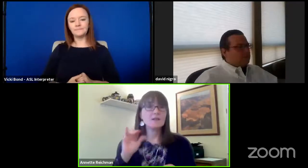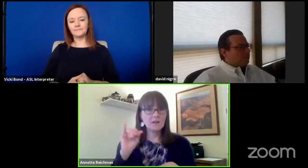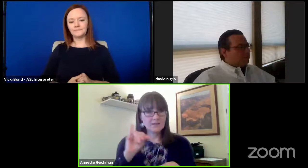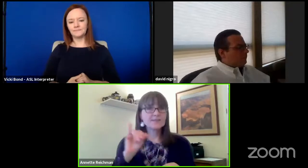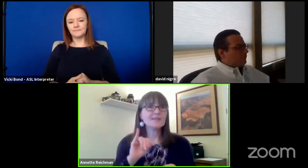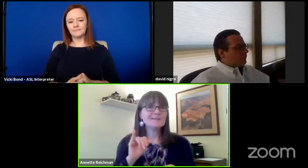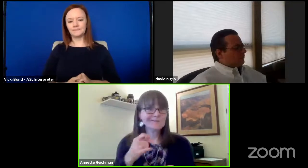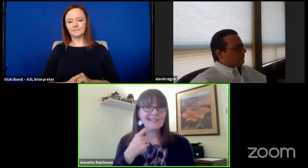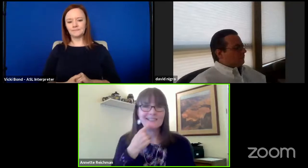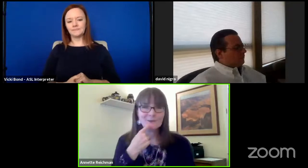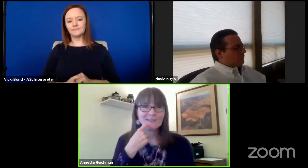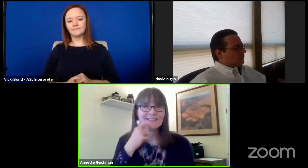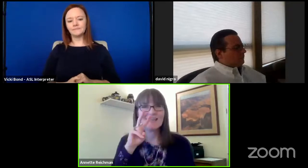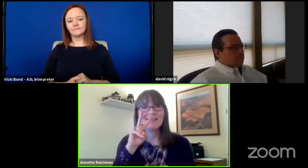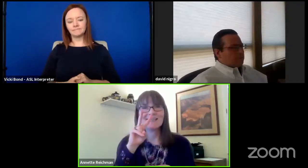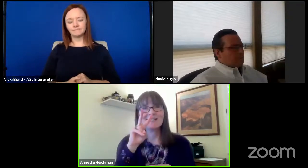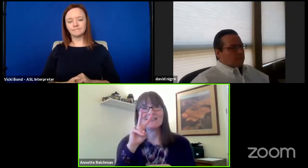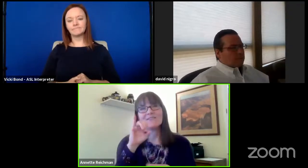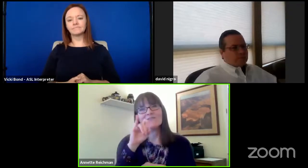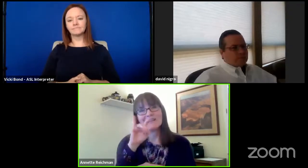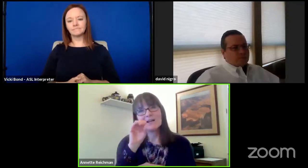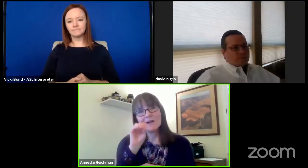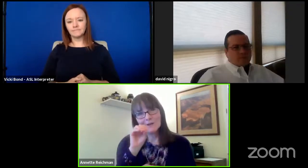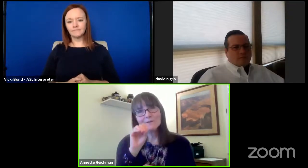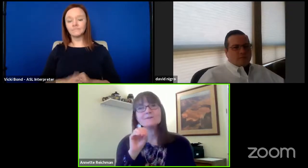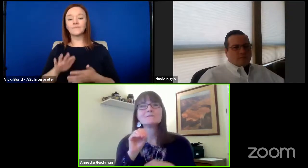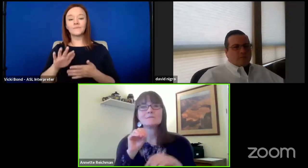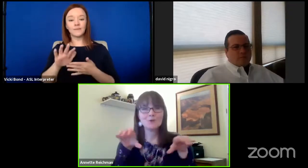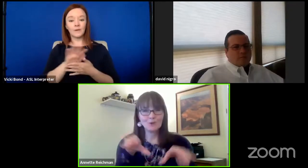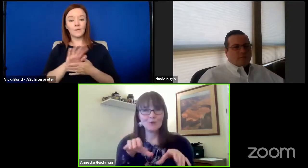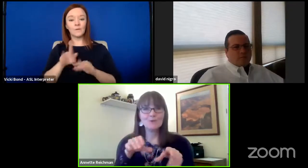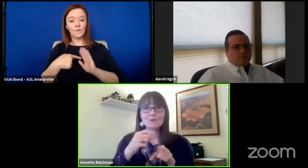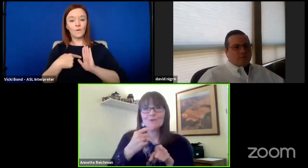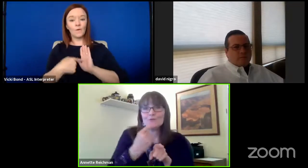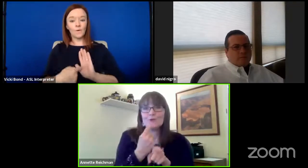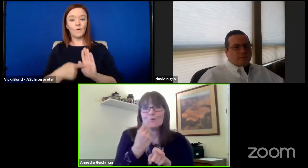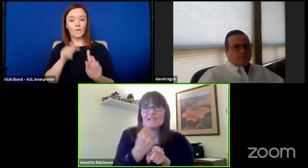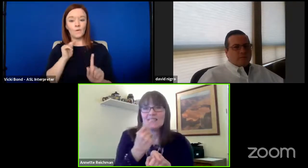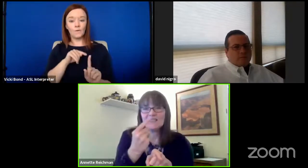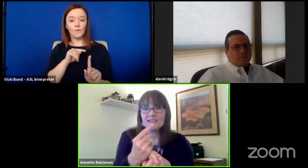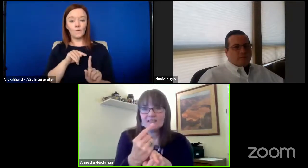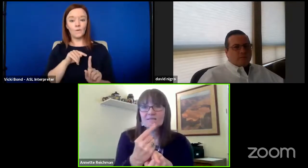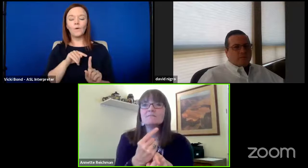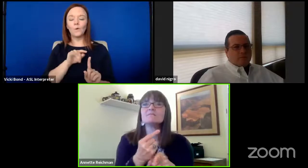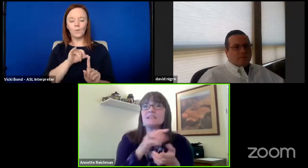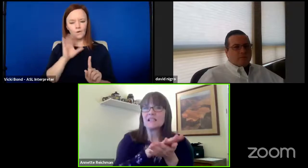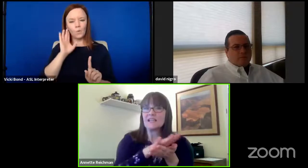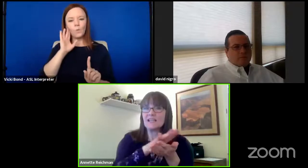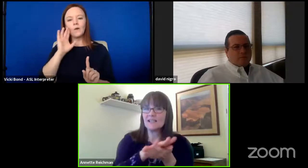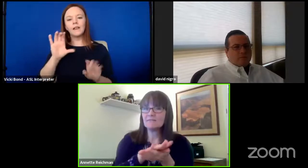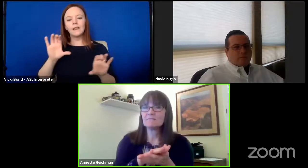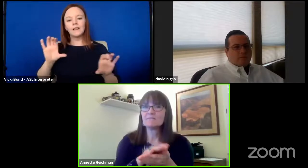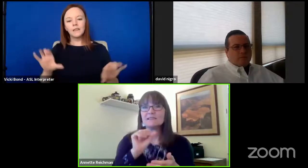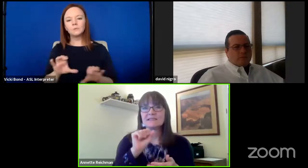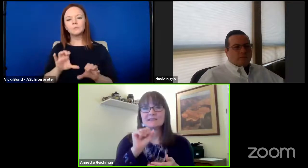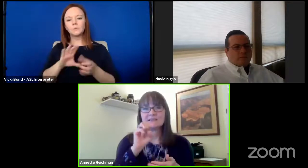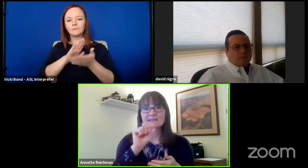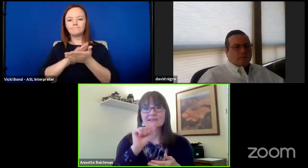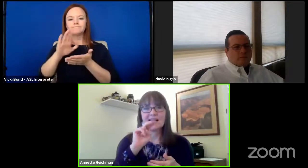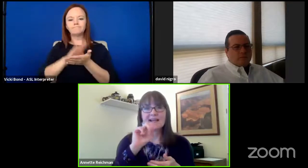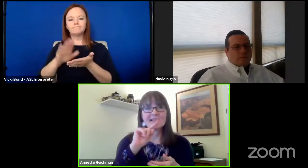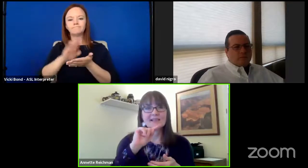We will also, as was said in the video, do routine cleaning,